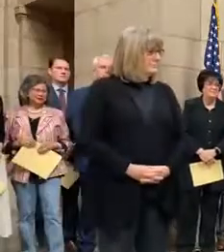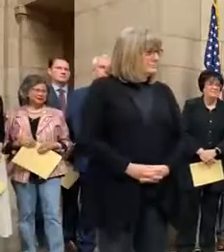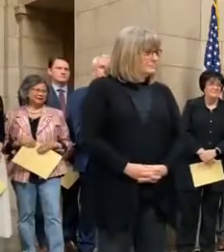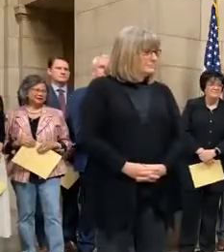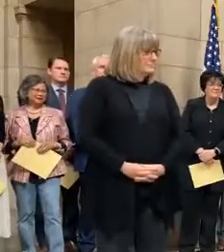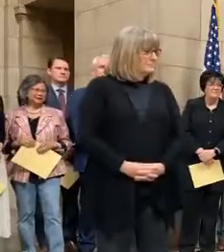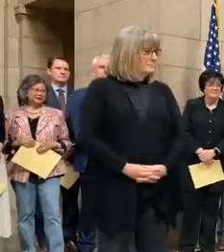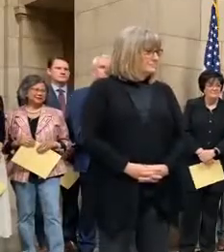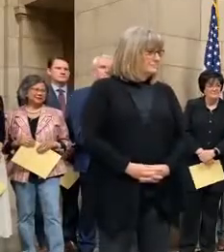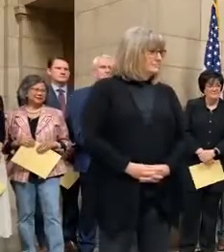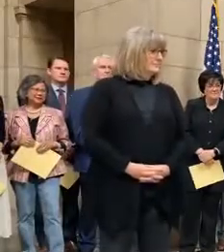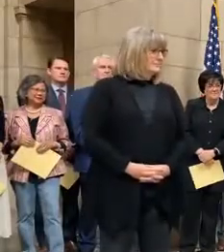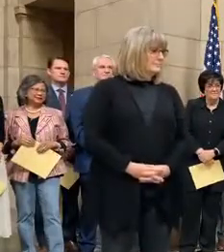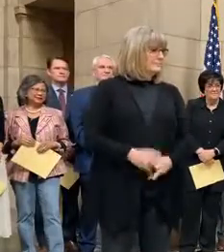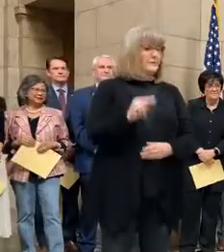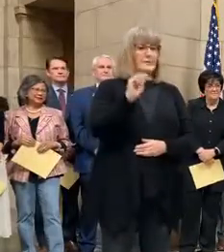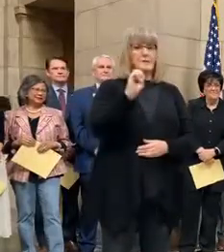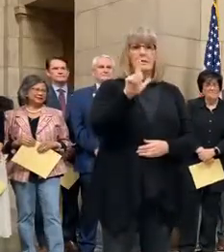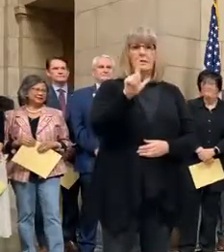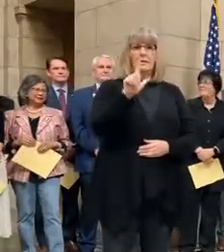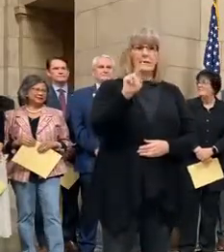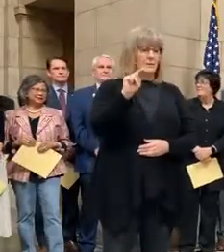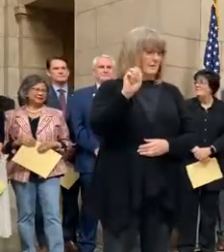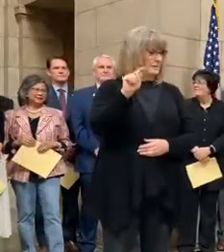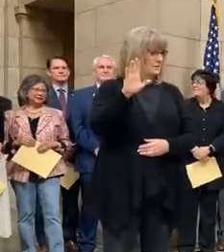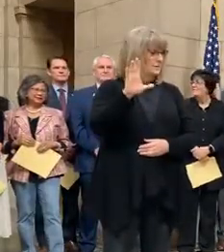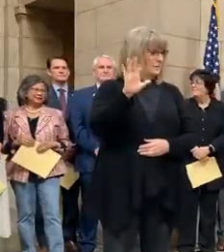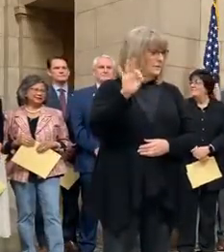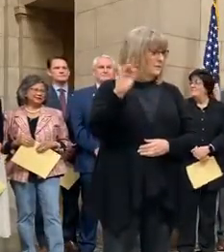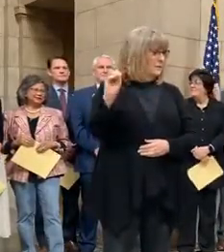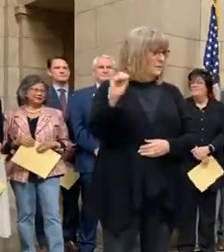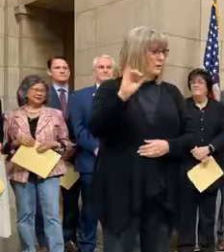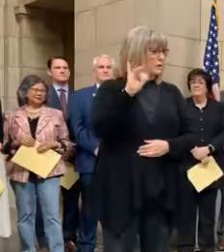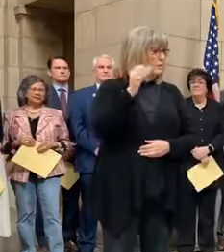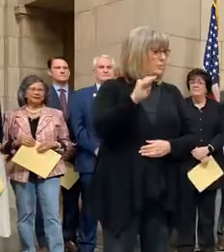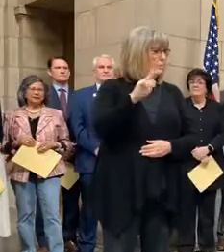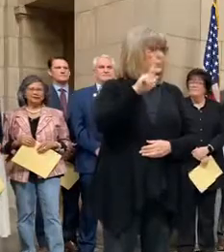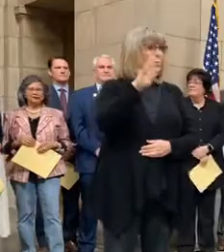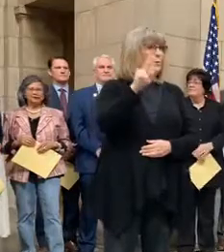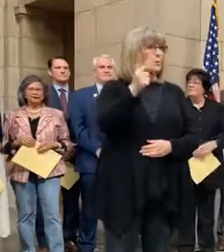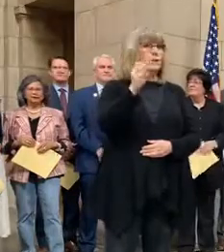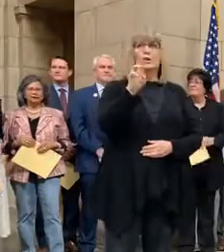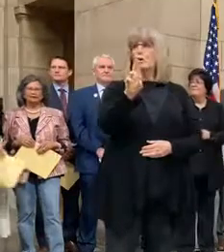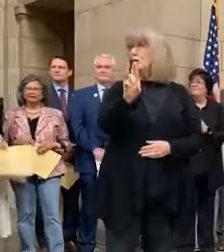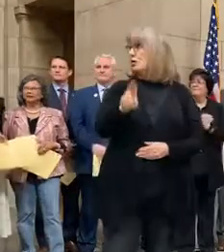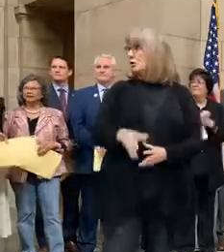All right. Nelnet CFO, who's also with the Lincoln Chamber, Jim Kruger.